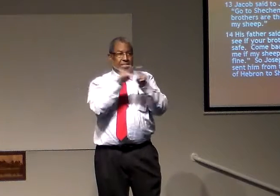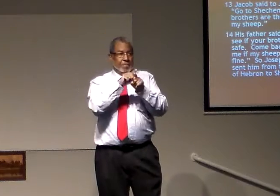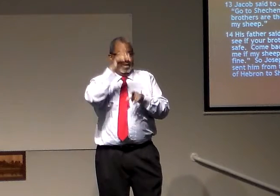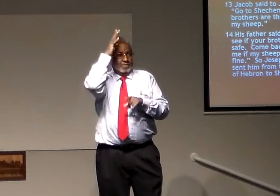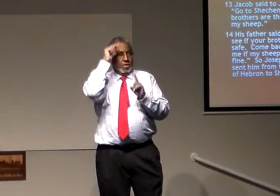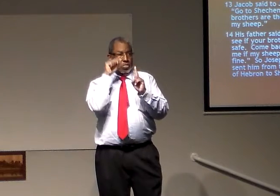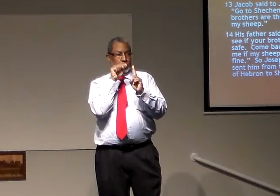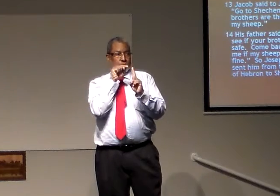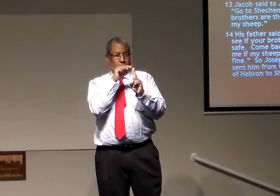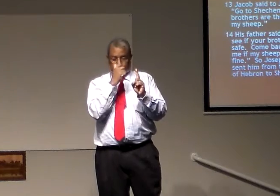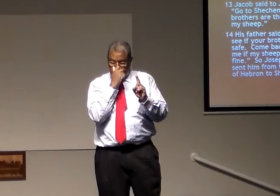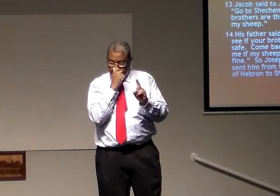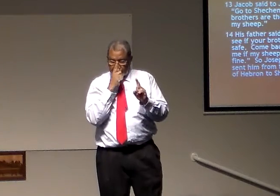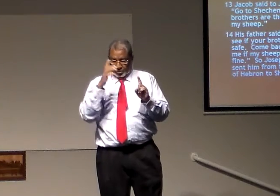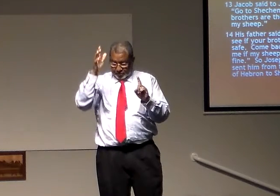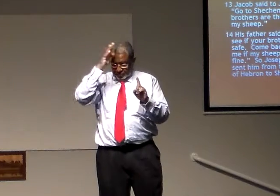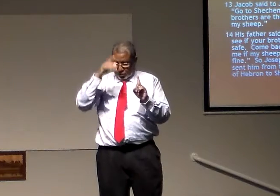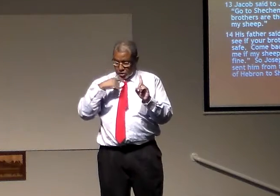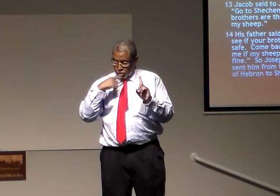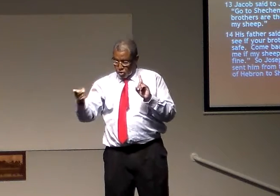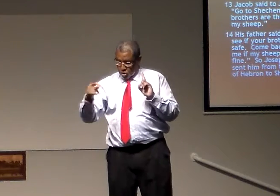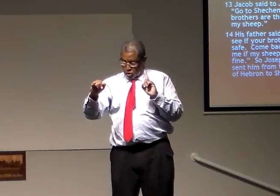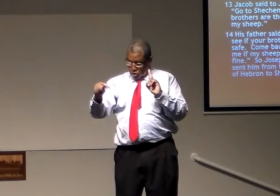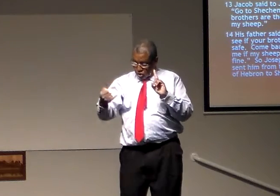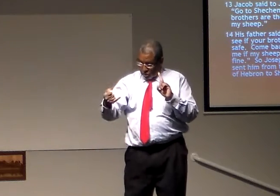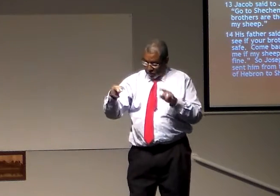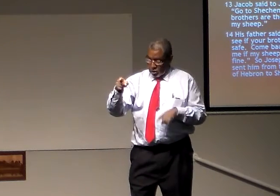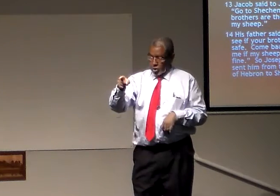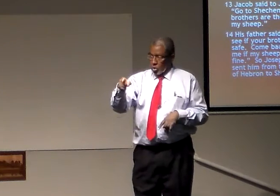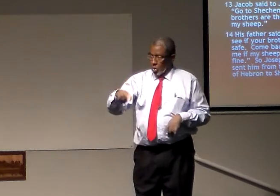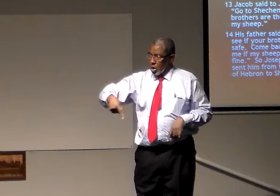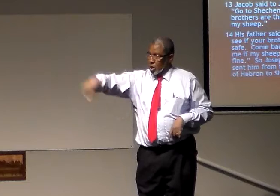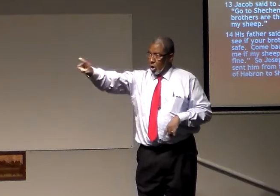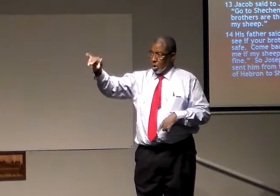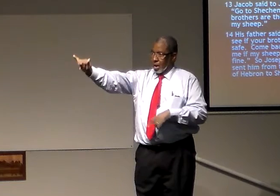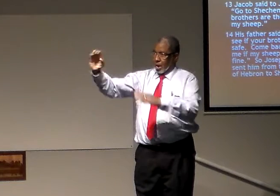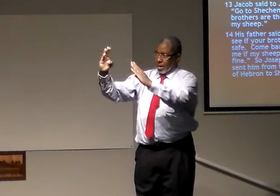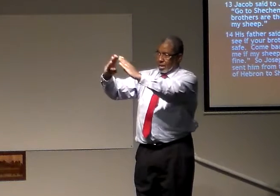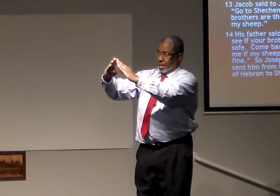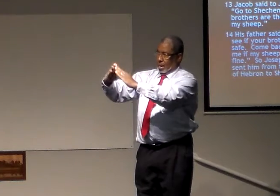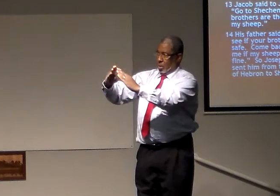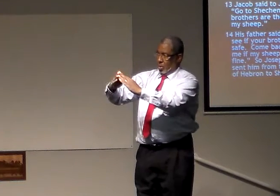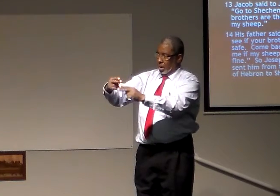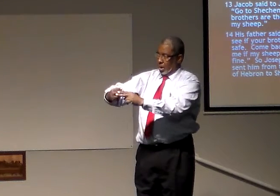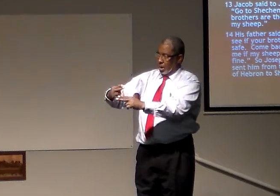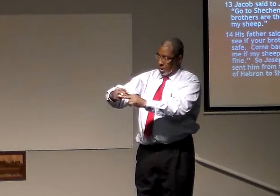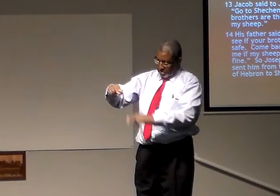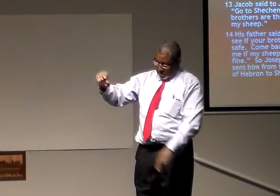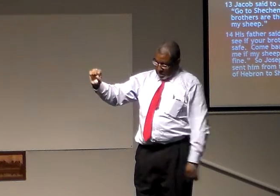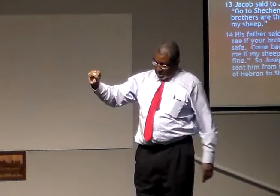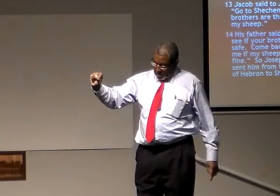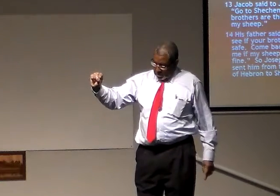He's still the father of Joseph. So anyway, he said to Joseph, go to